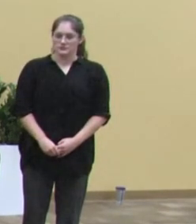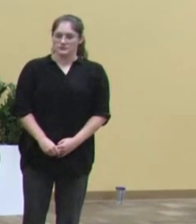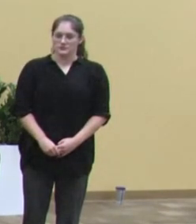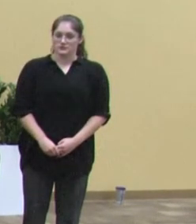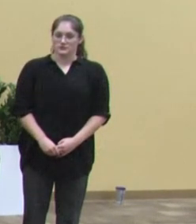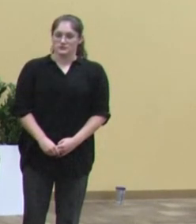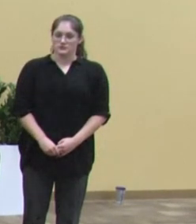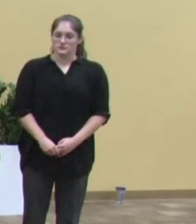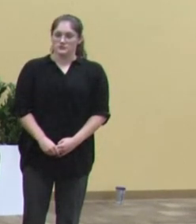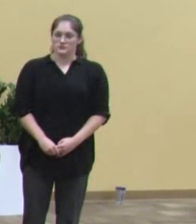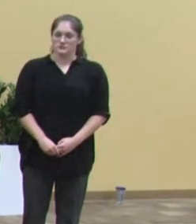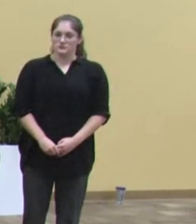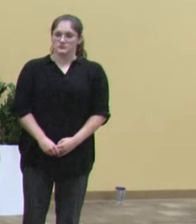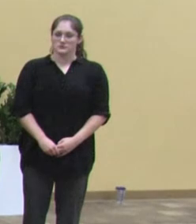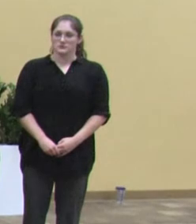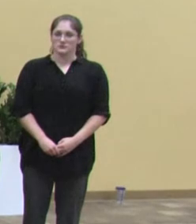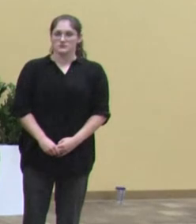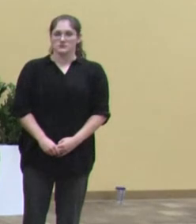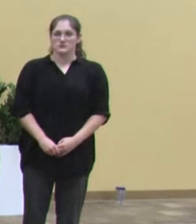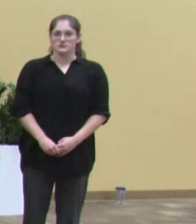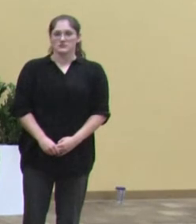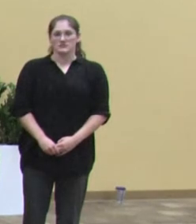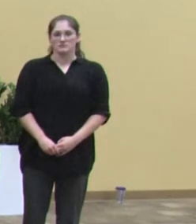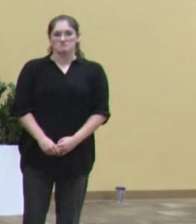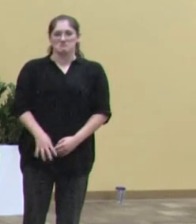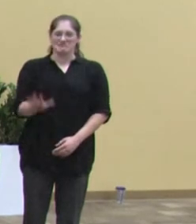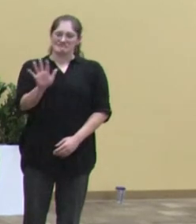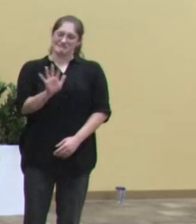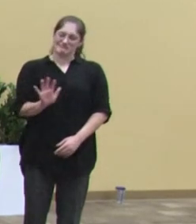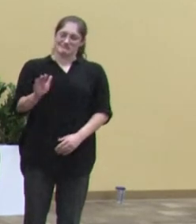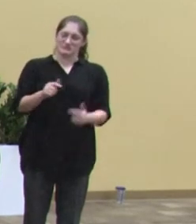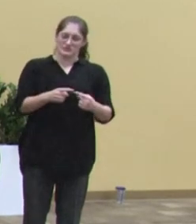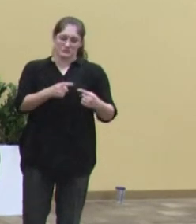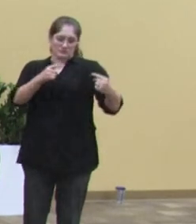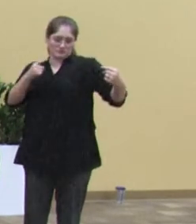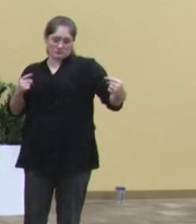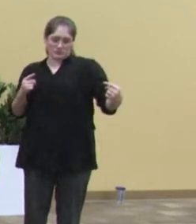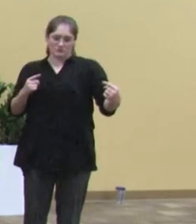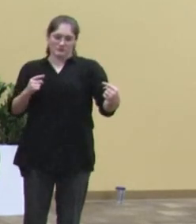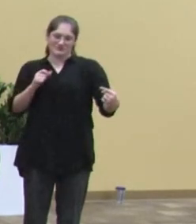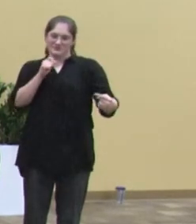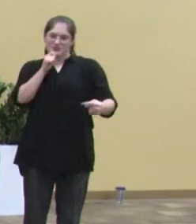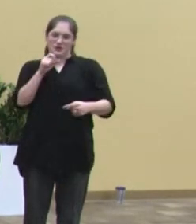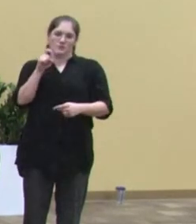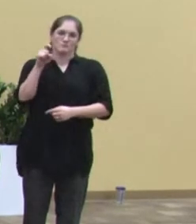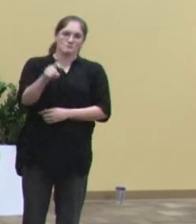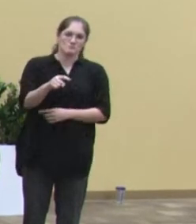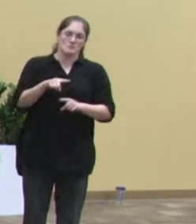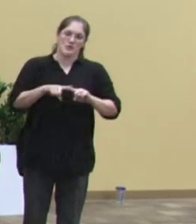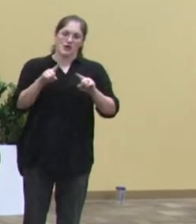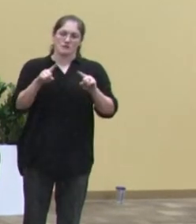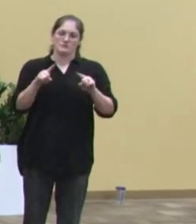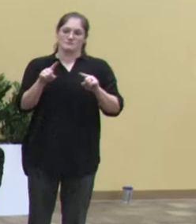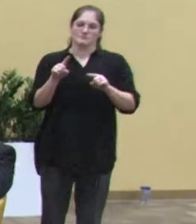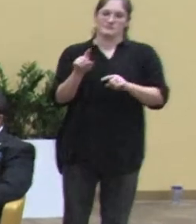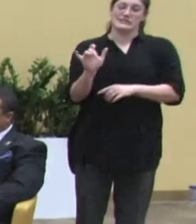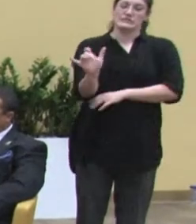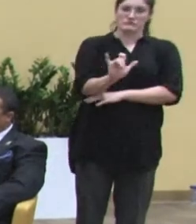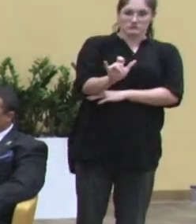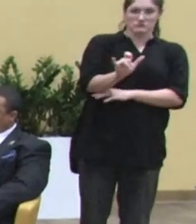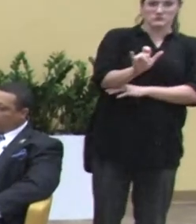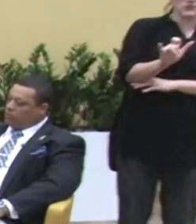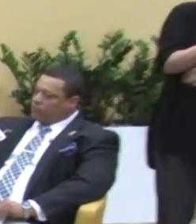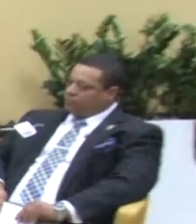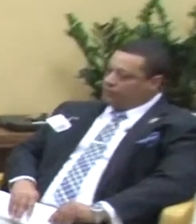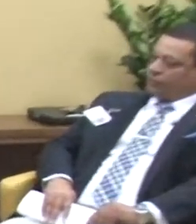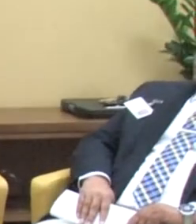And so it was almost like it was a departure from, it was not necessarily, but it was something of a departure from what